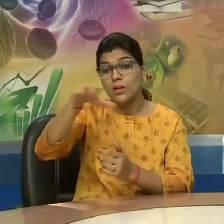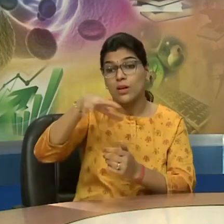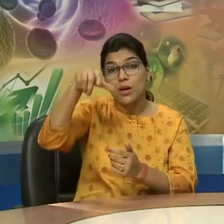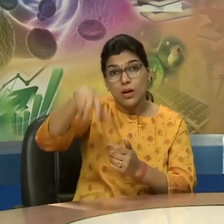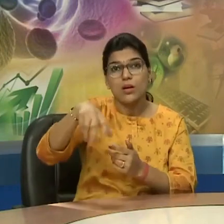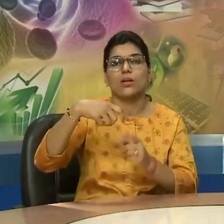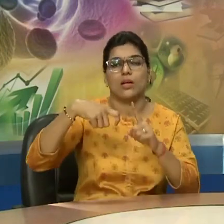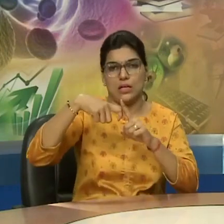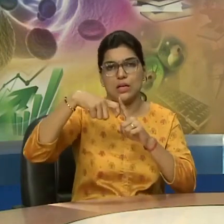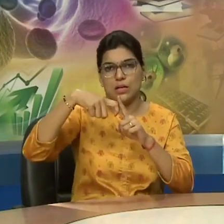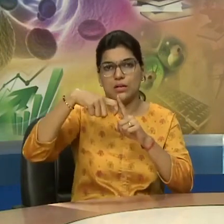Kumbakonam.